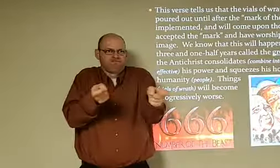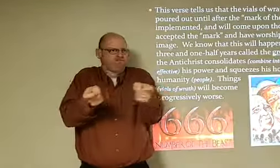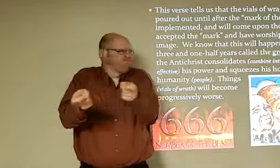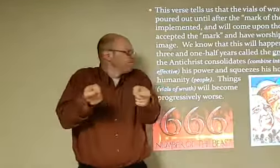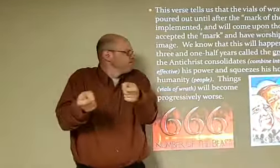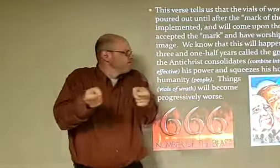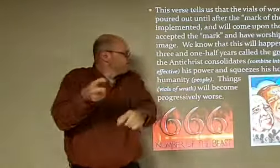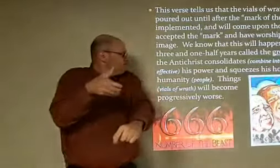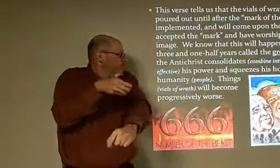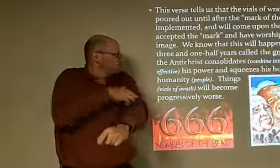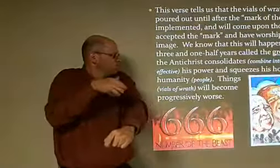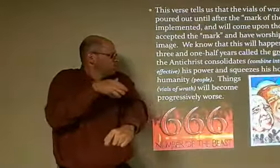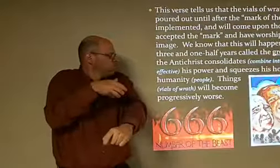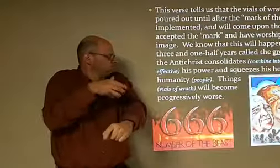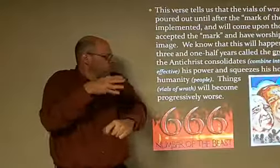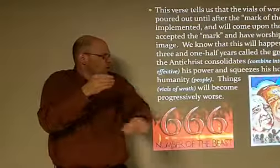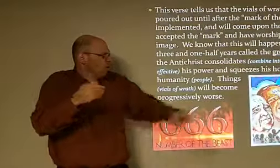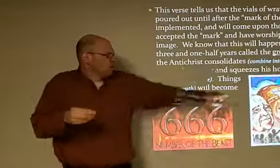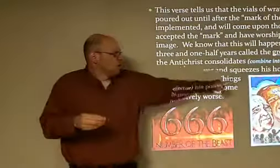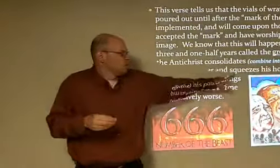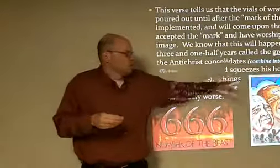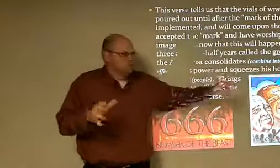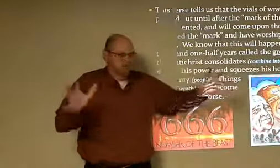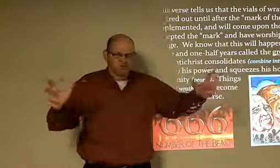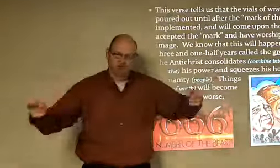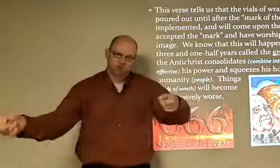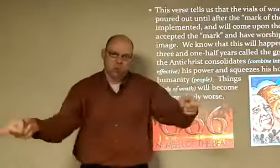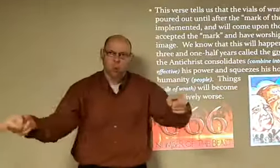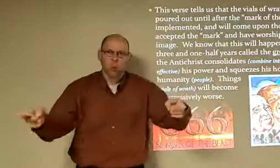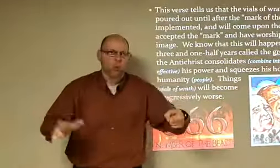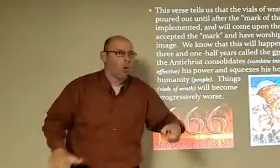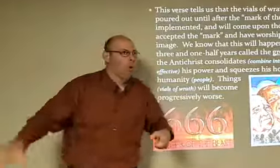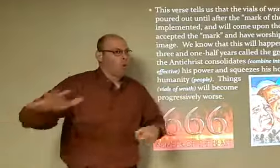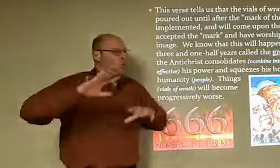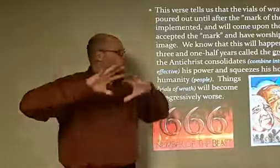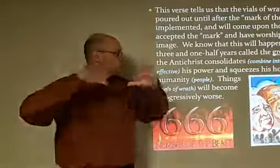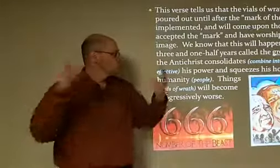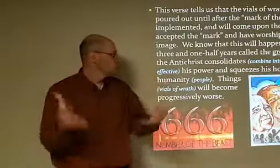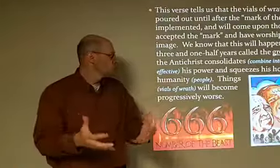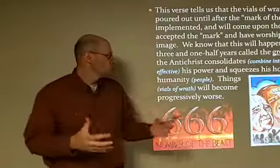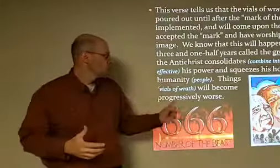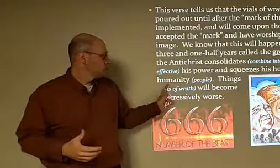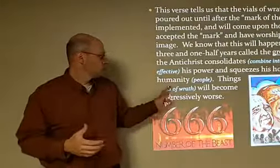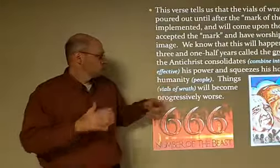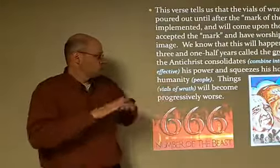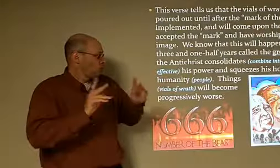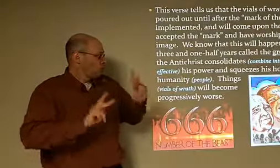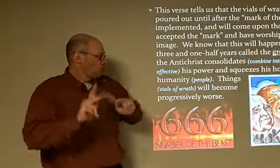He combines it to make it one single effect. Very powerful.